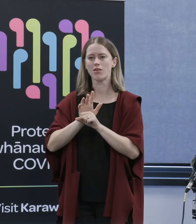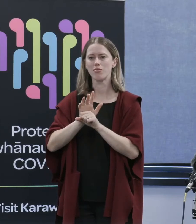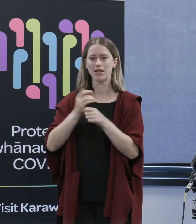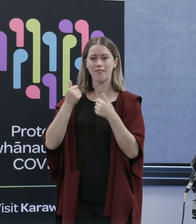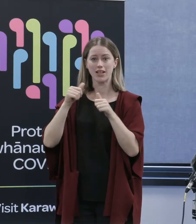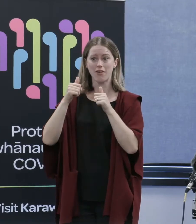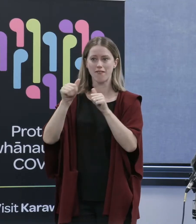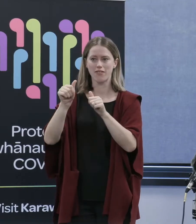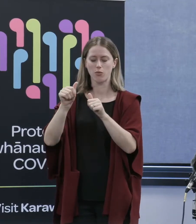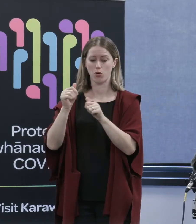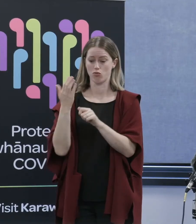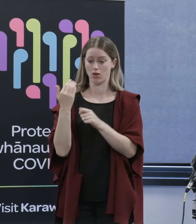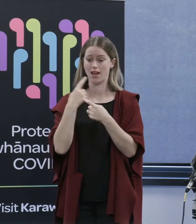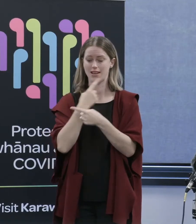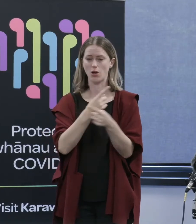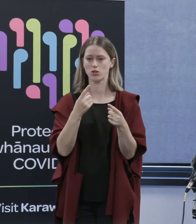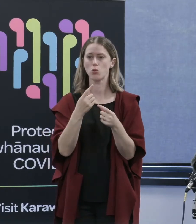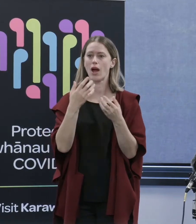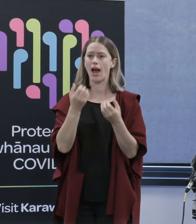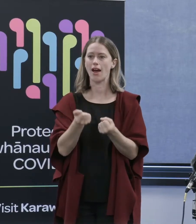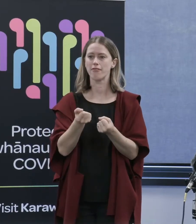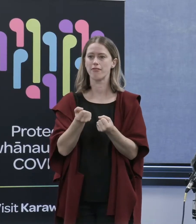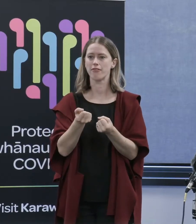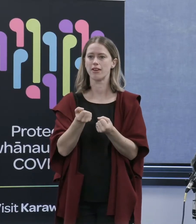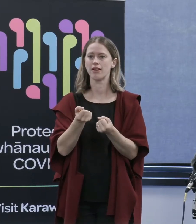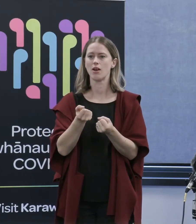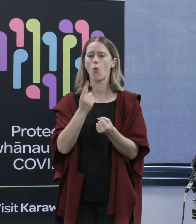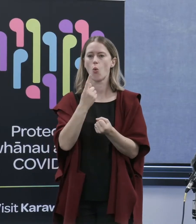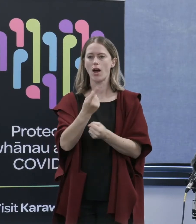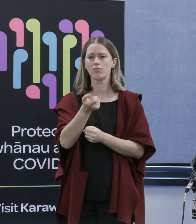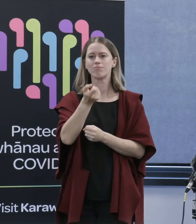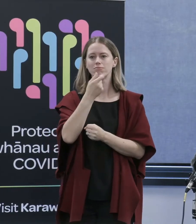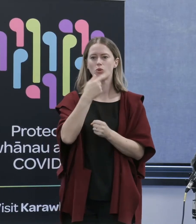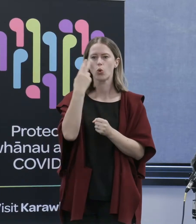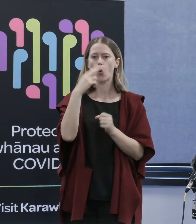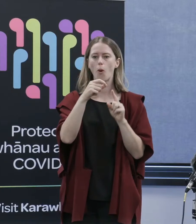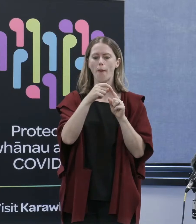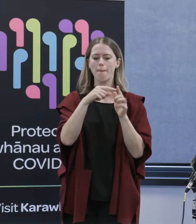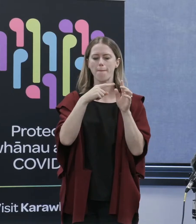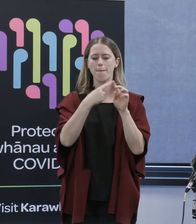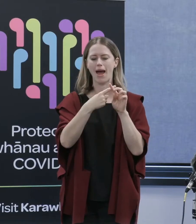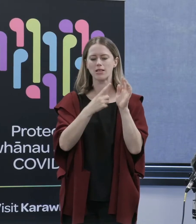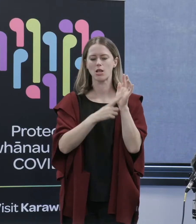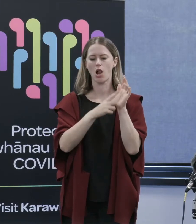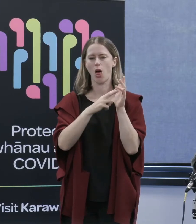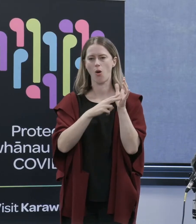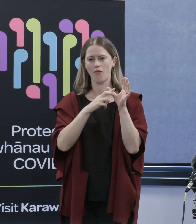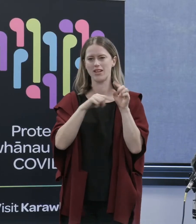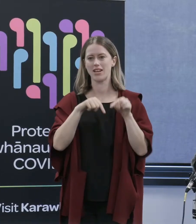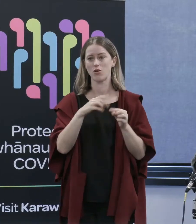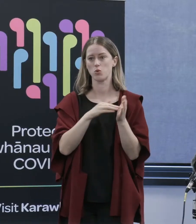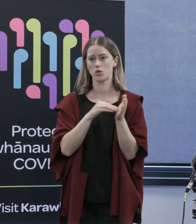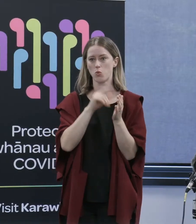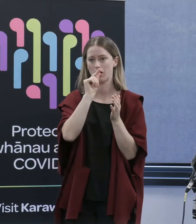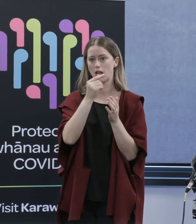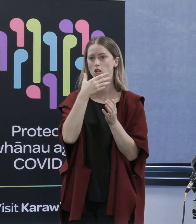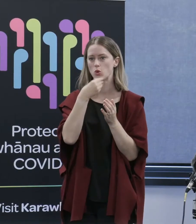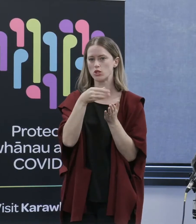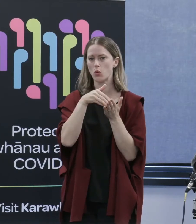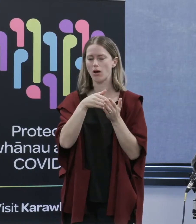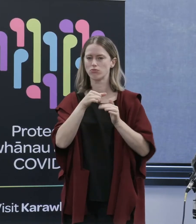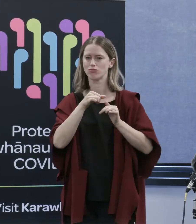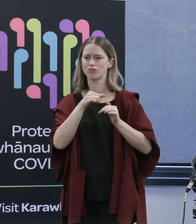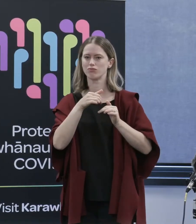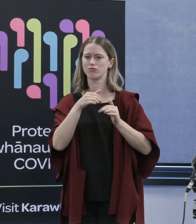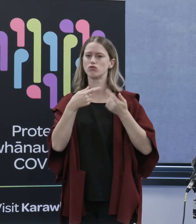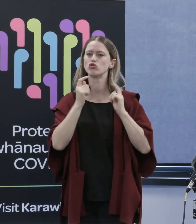previously announced, we now have an oral antiviral agent, Paxlovid, available here in New Zealand. So as we think